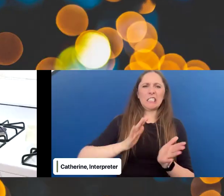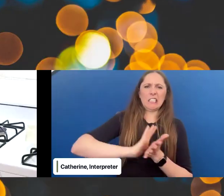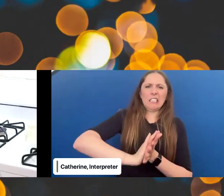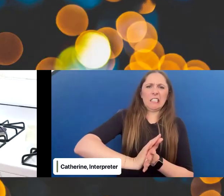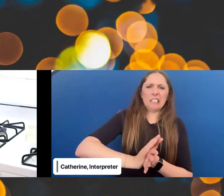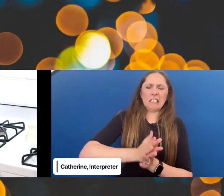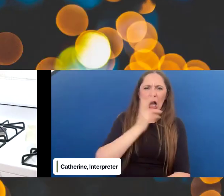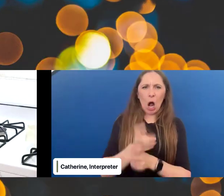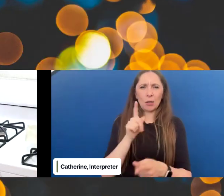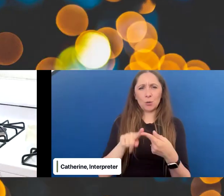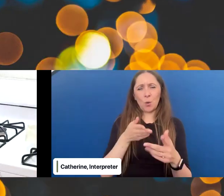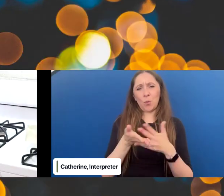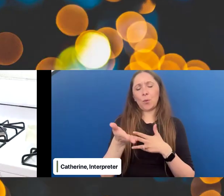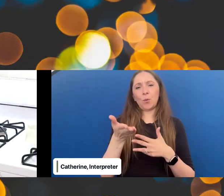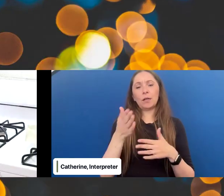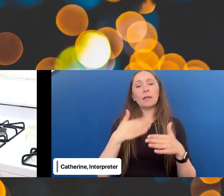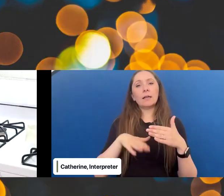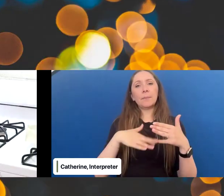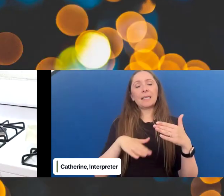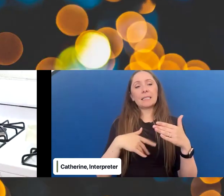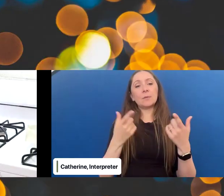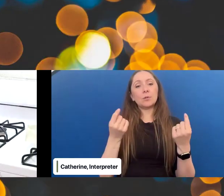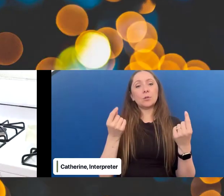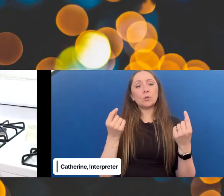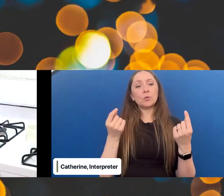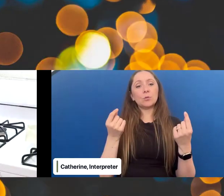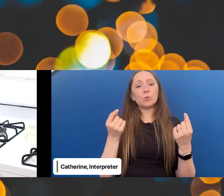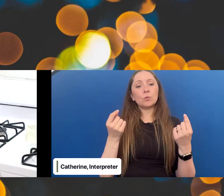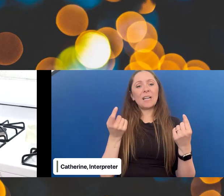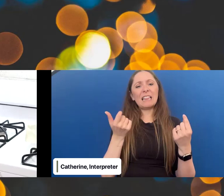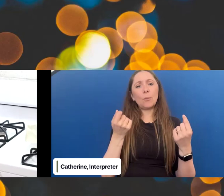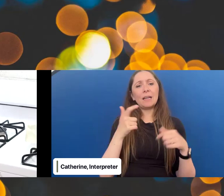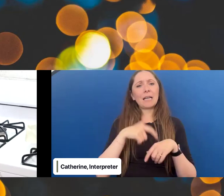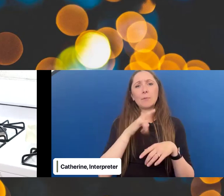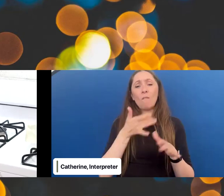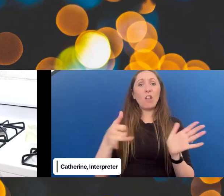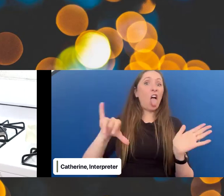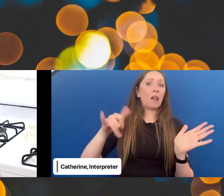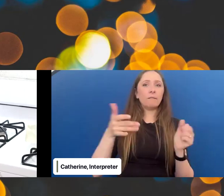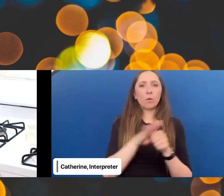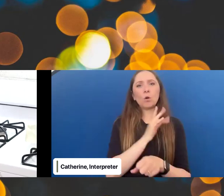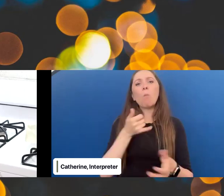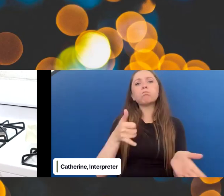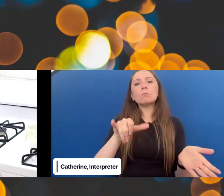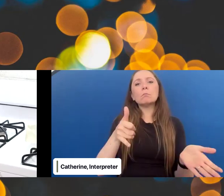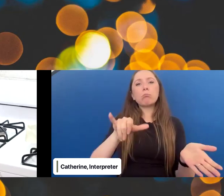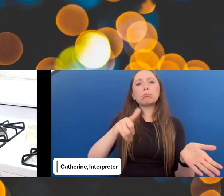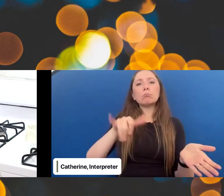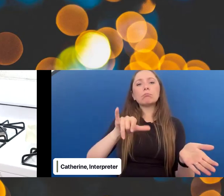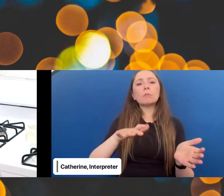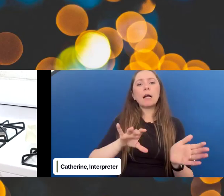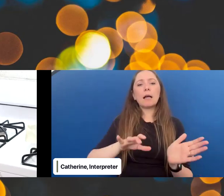So basically what you're going to do is just a little bit at a time. Put some in your sieve.